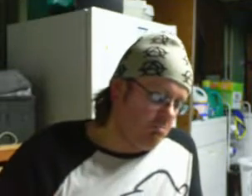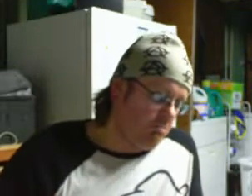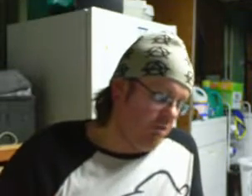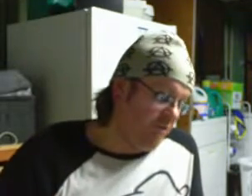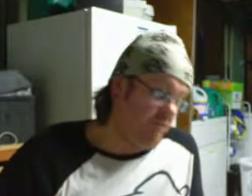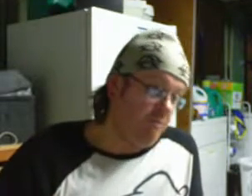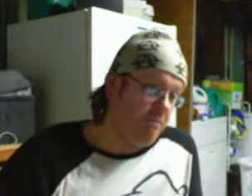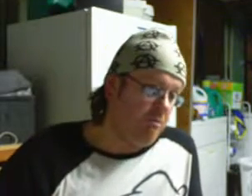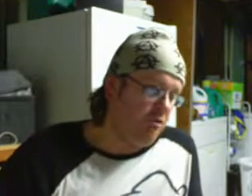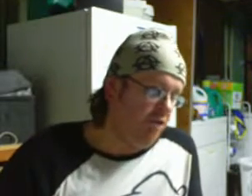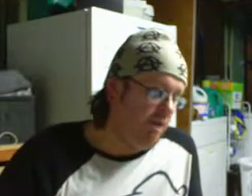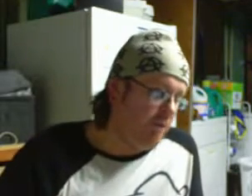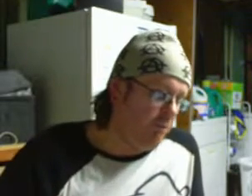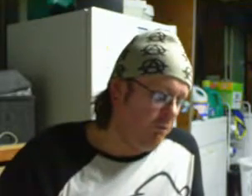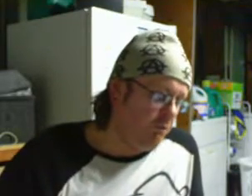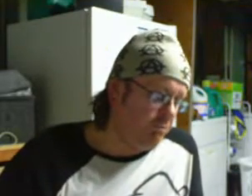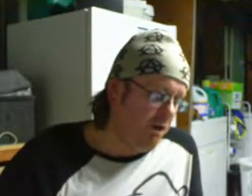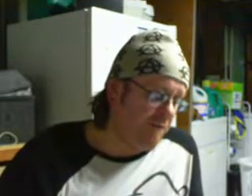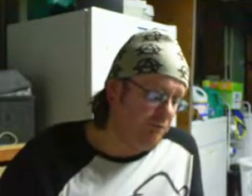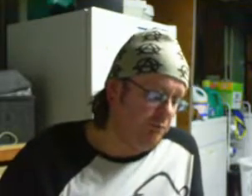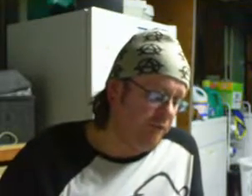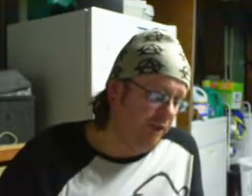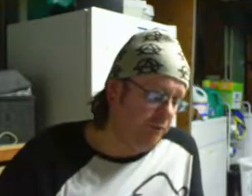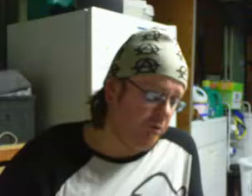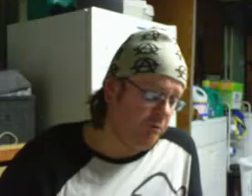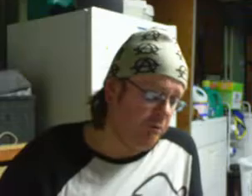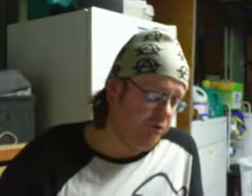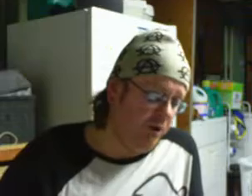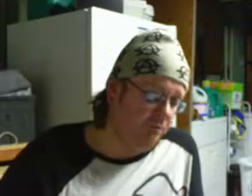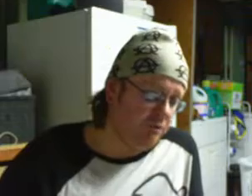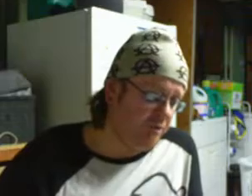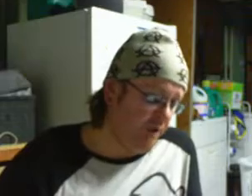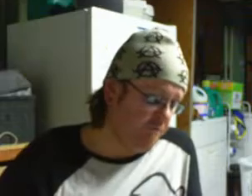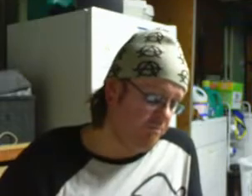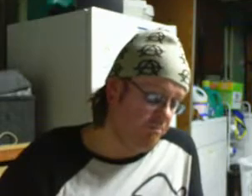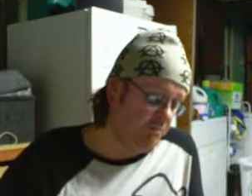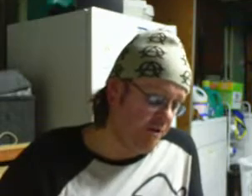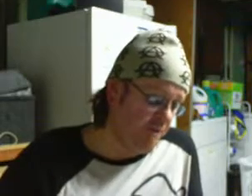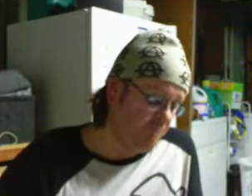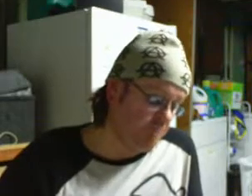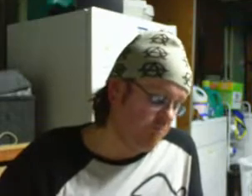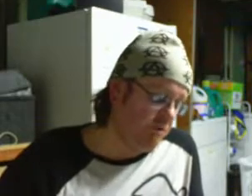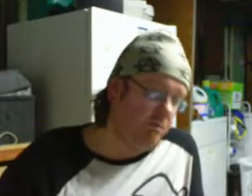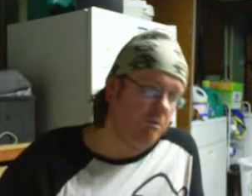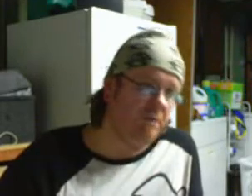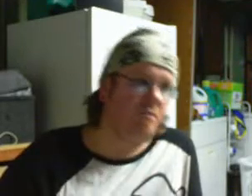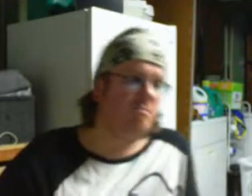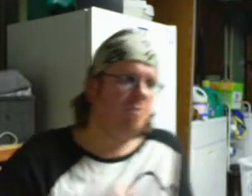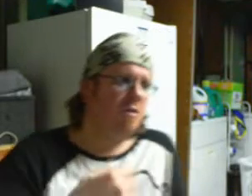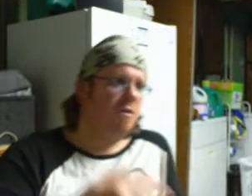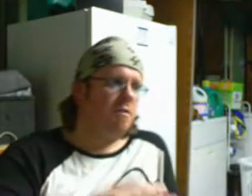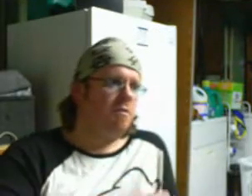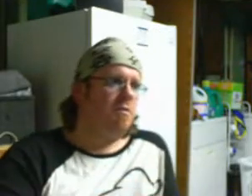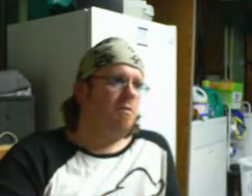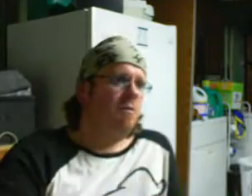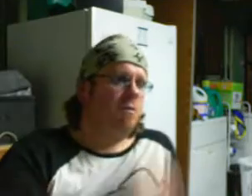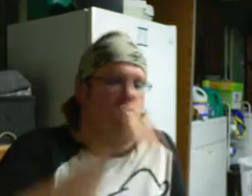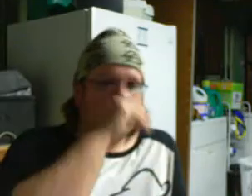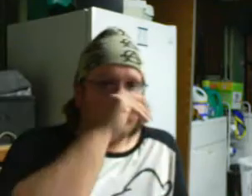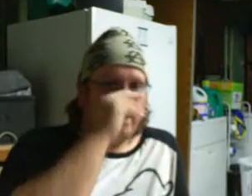I said people weren't dumb, and one of the prophets was Nathan, who then comes to David and, you know, gives him the story, an